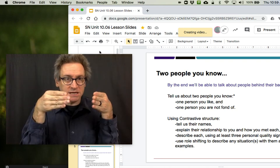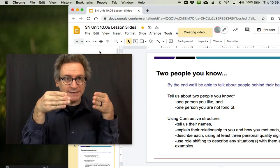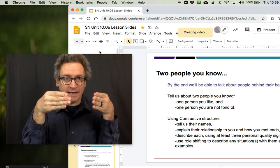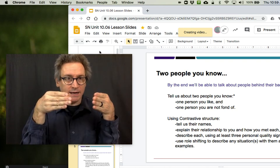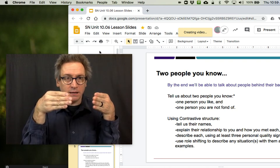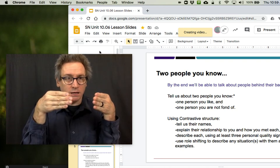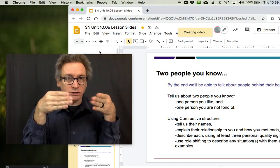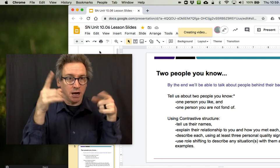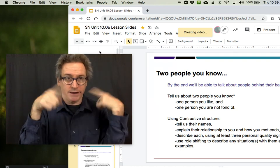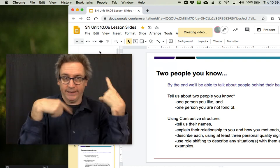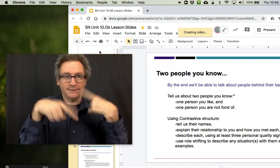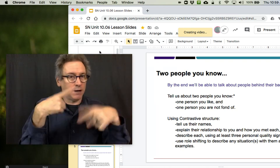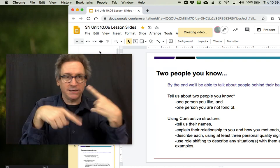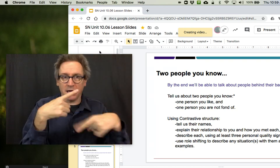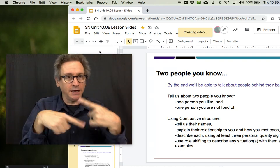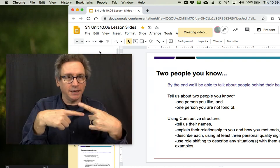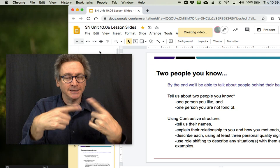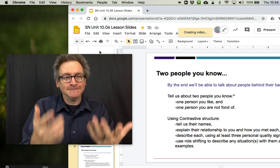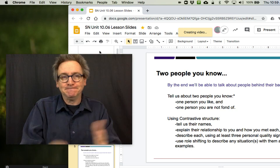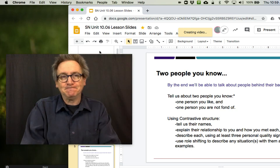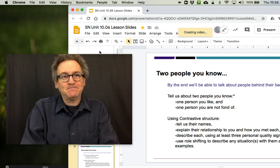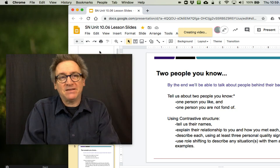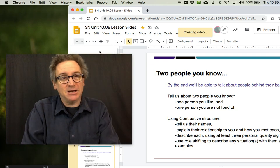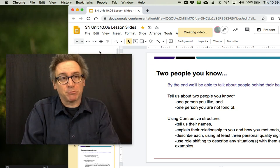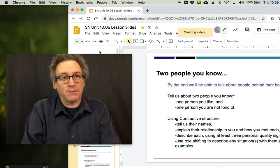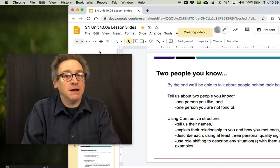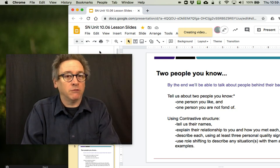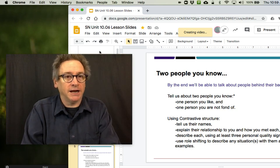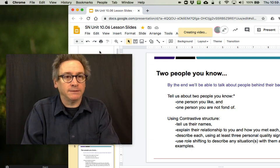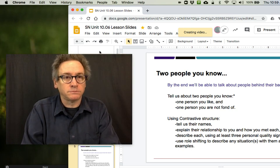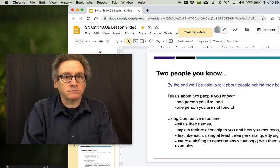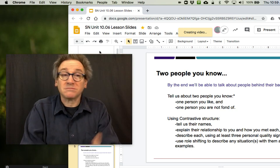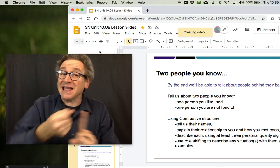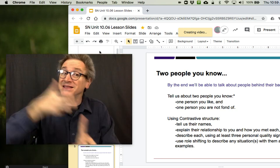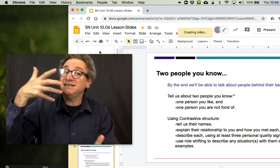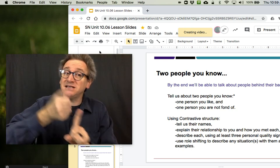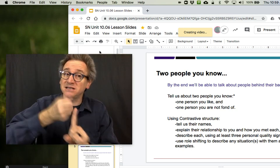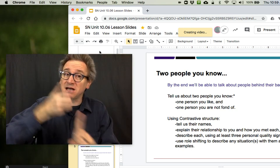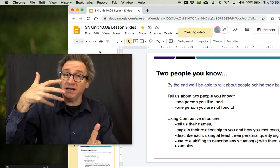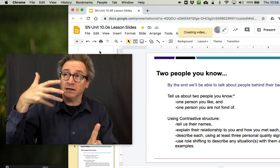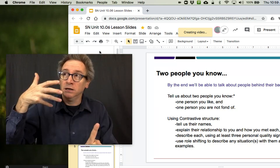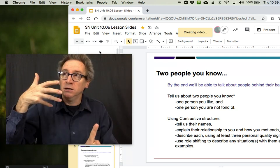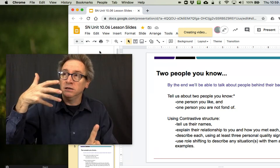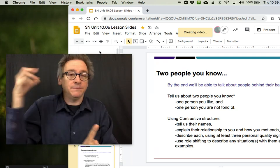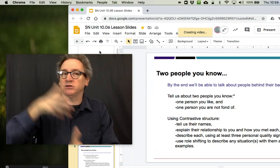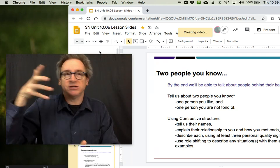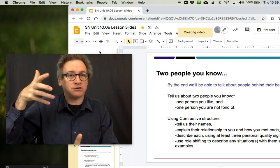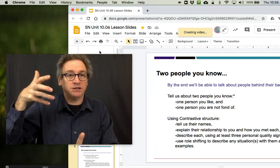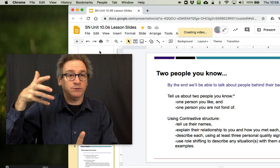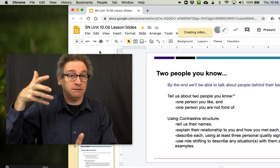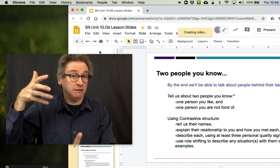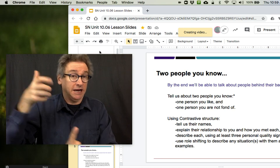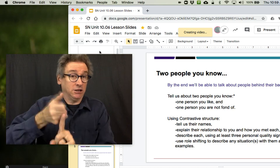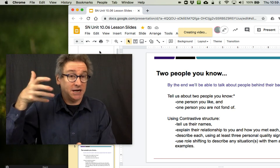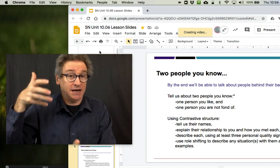this is how I say it in English, and this is how I sign it, then you're probably not ready. And this is a tough thing. Some people just naturally